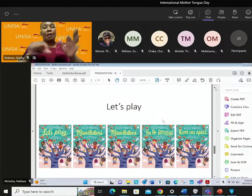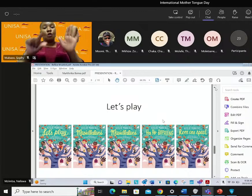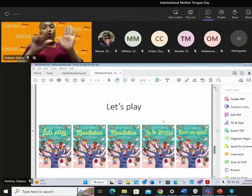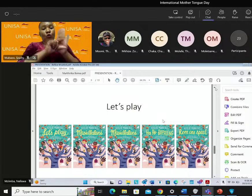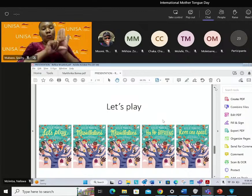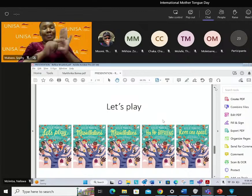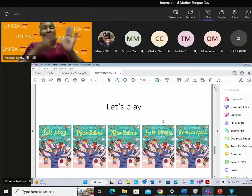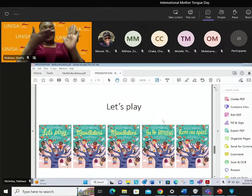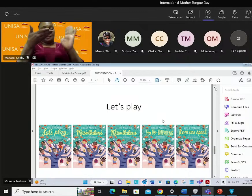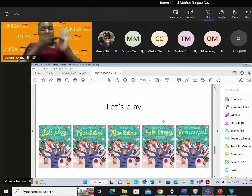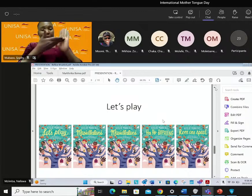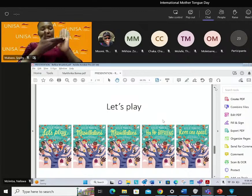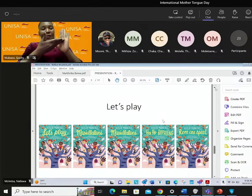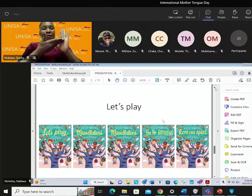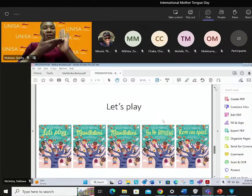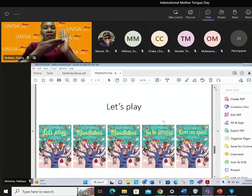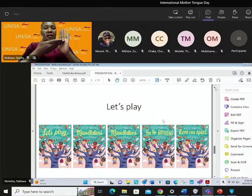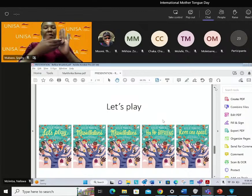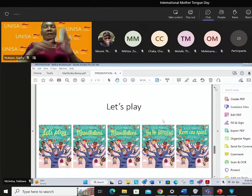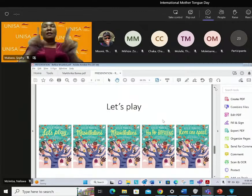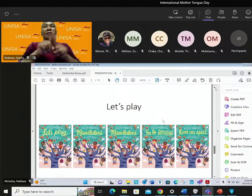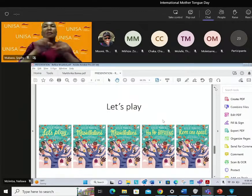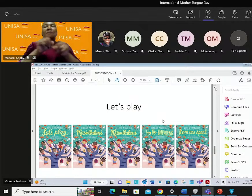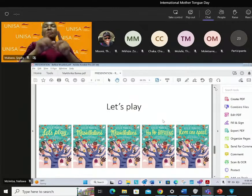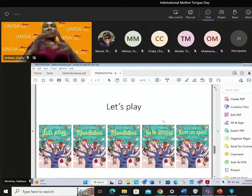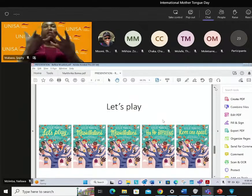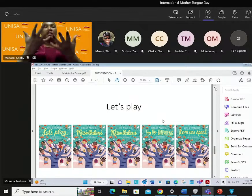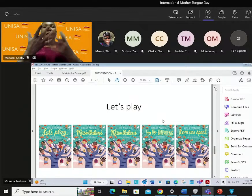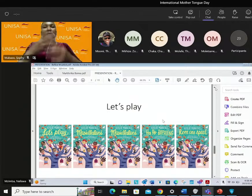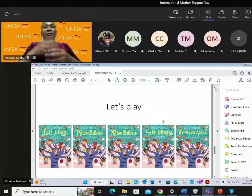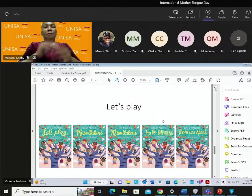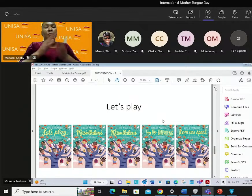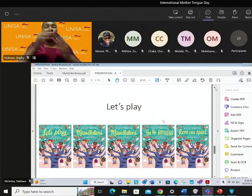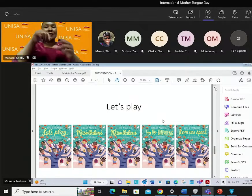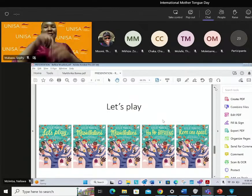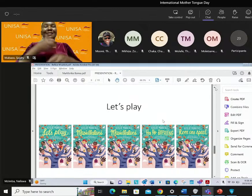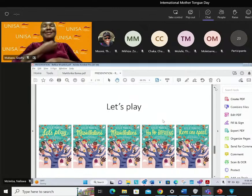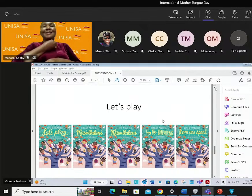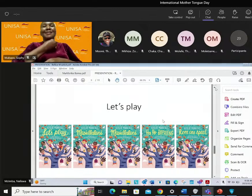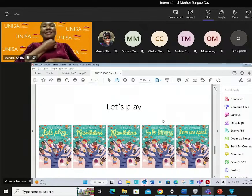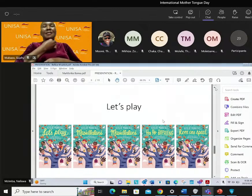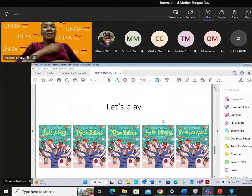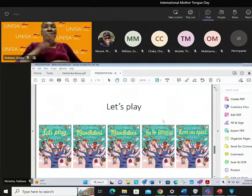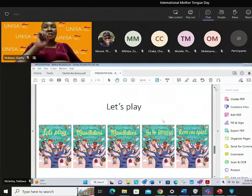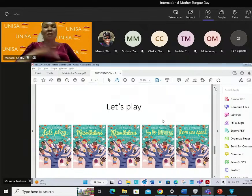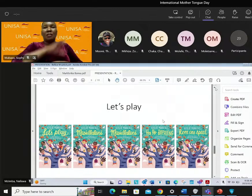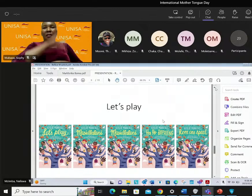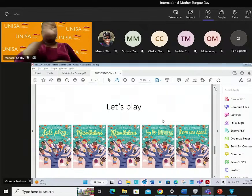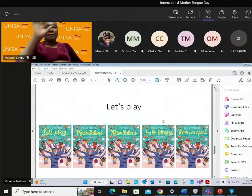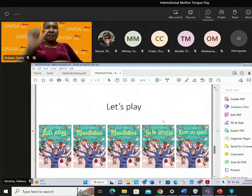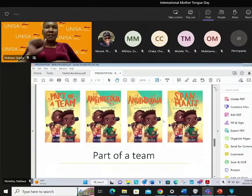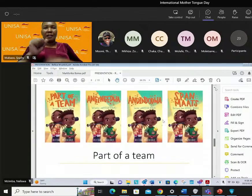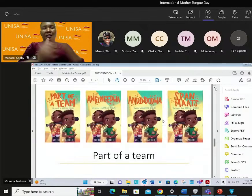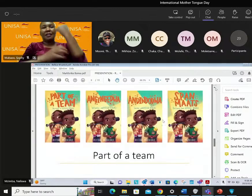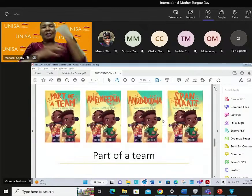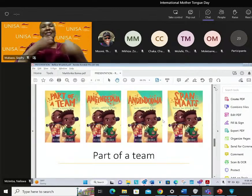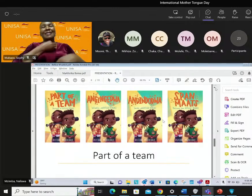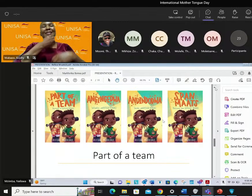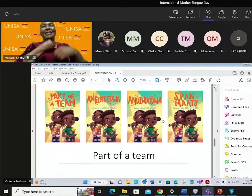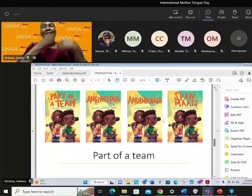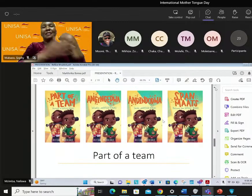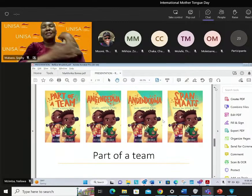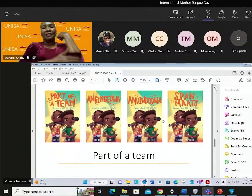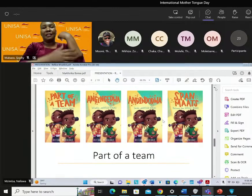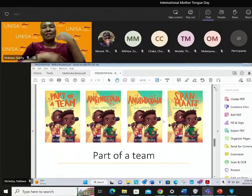glossary. Because as much as, these books are in English, South African English looks very different to British English, you